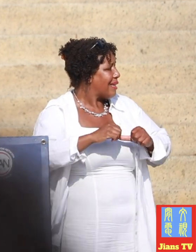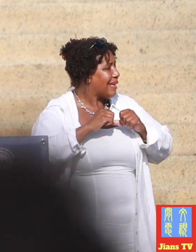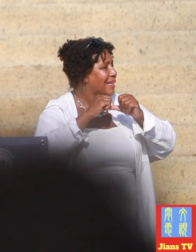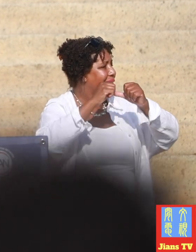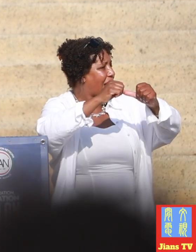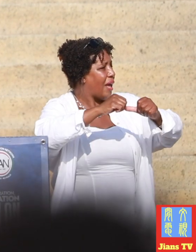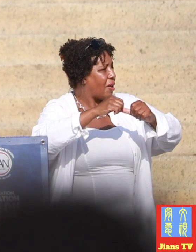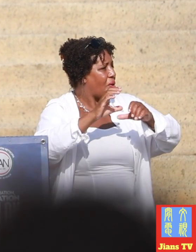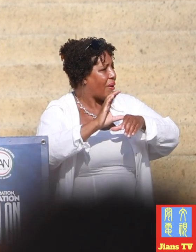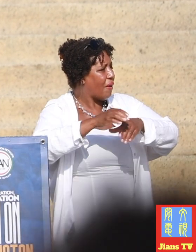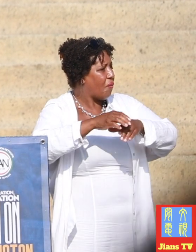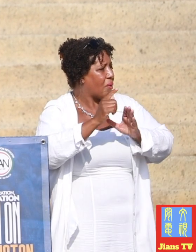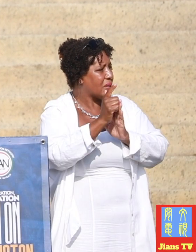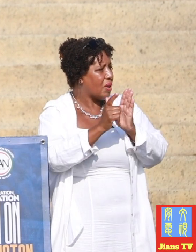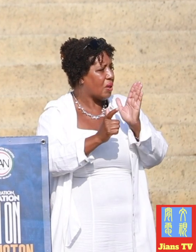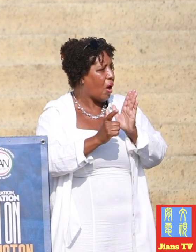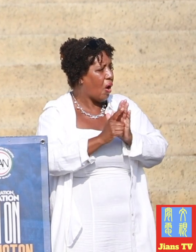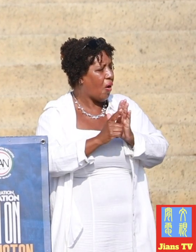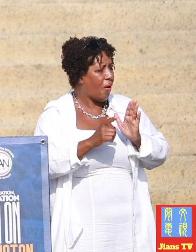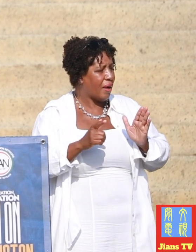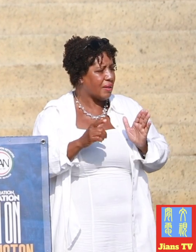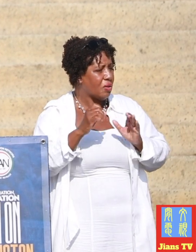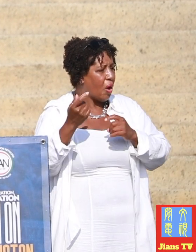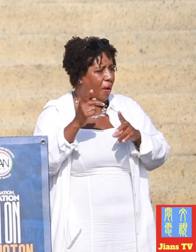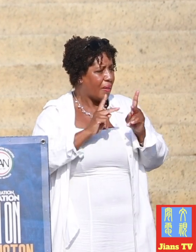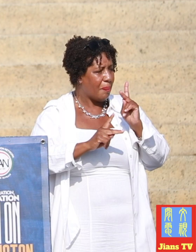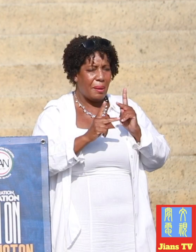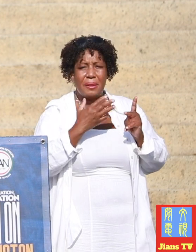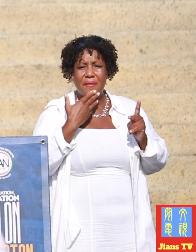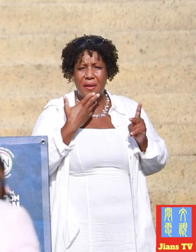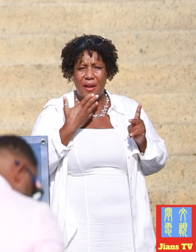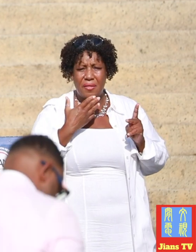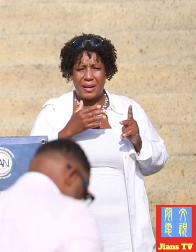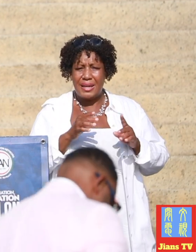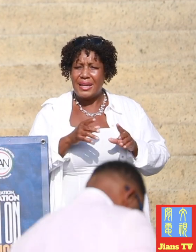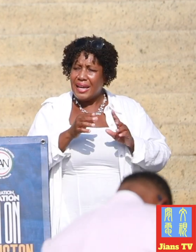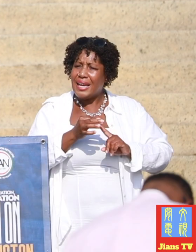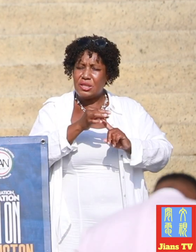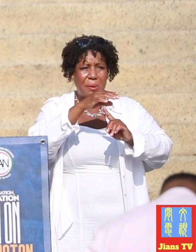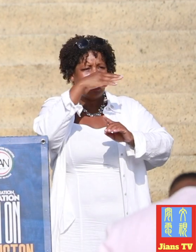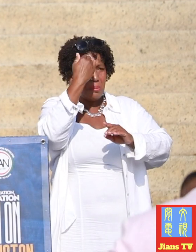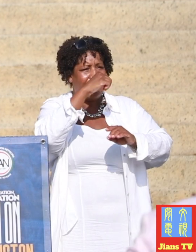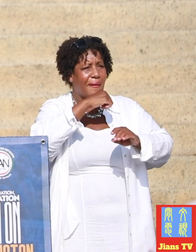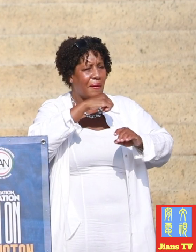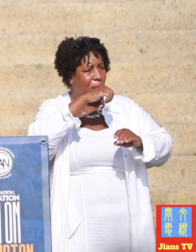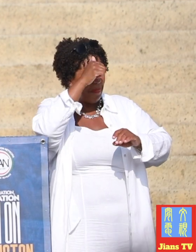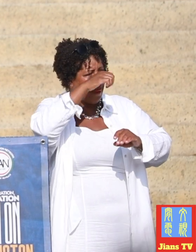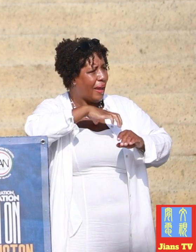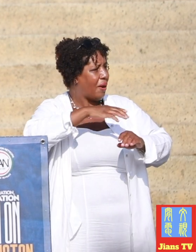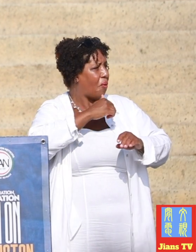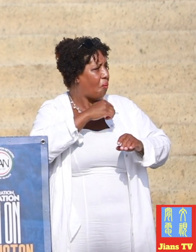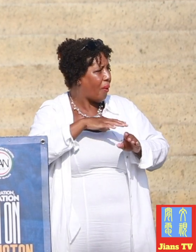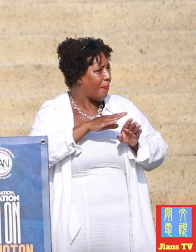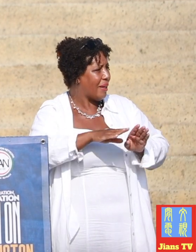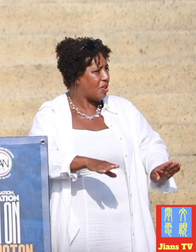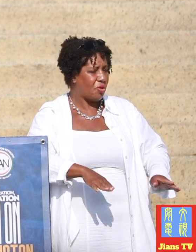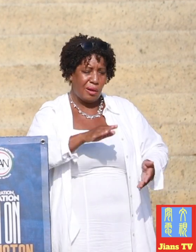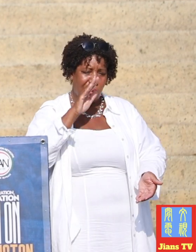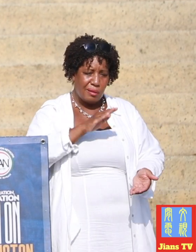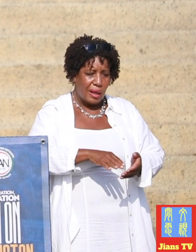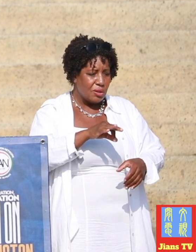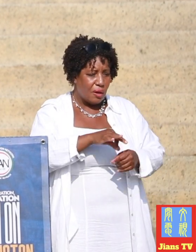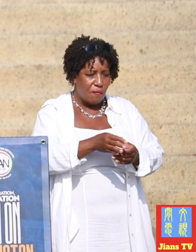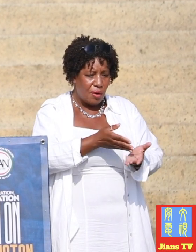continued to enforce laws that subjugated all people of color, especially black men, women, and children, to lesser voting